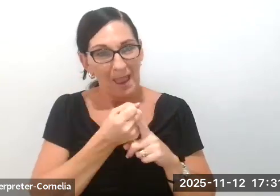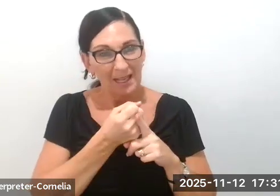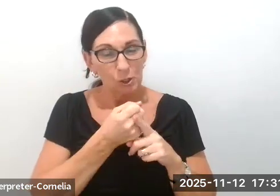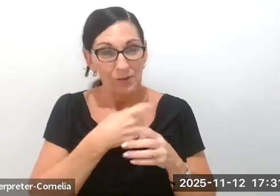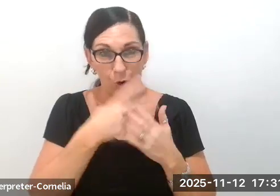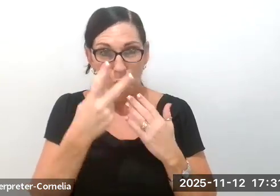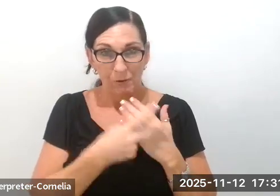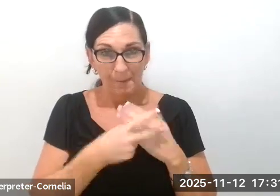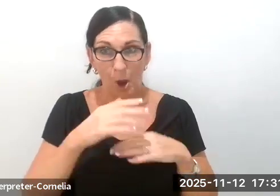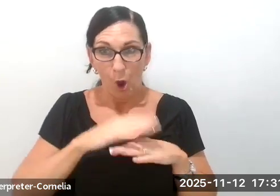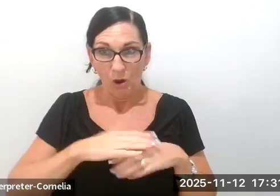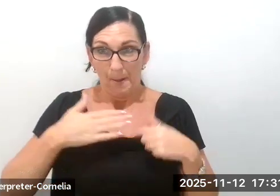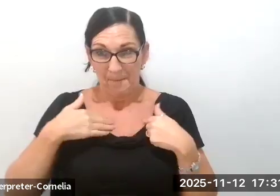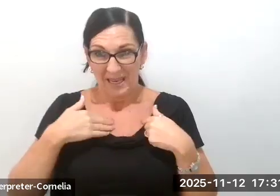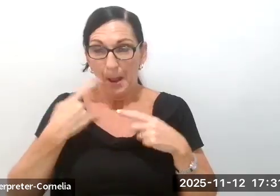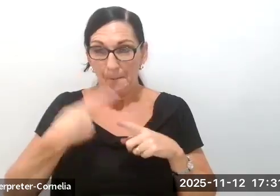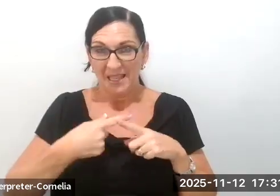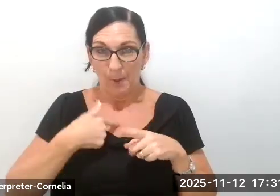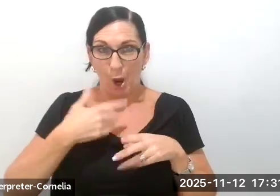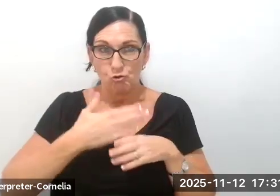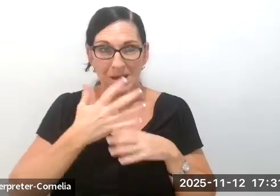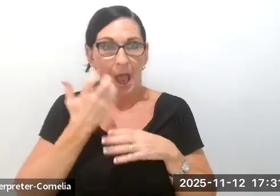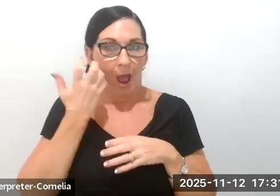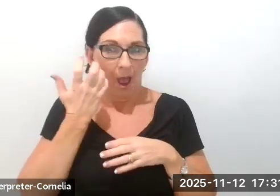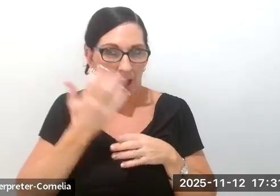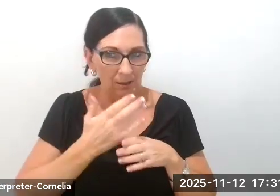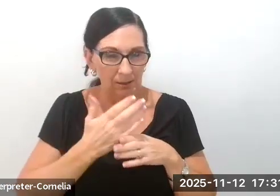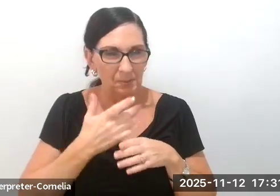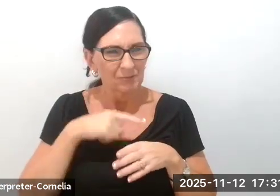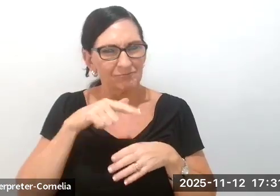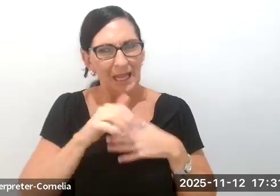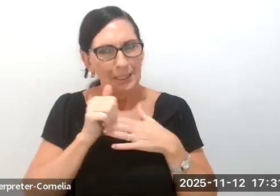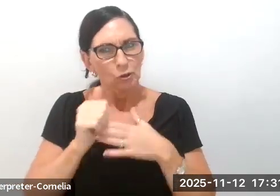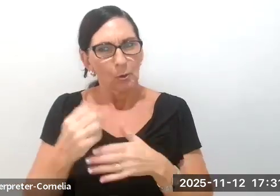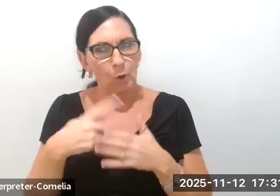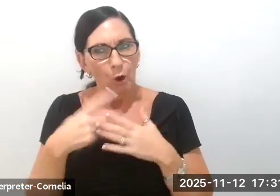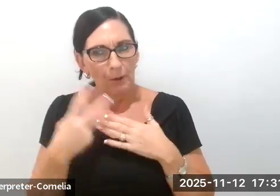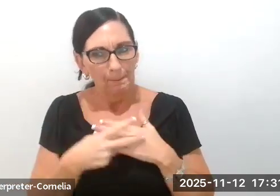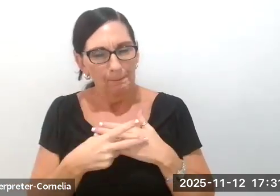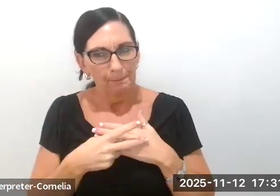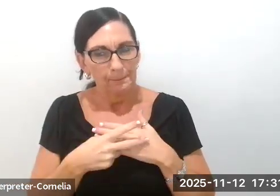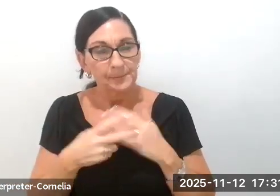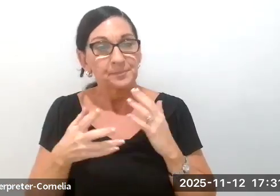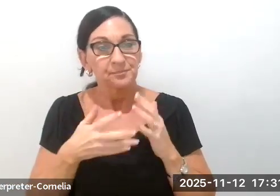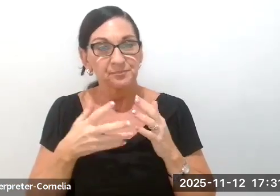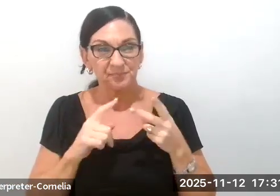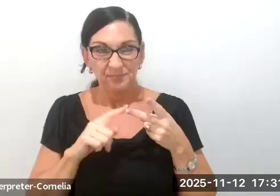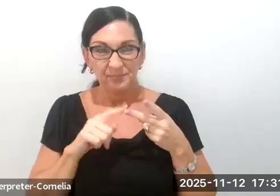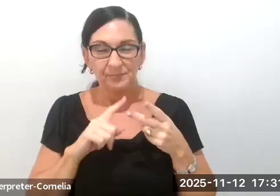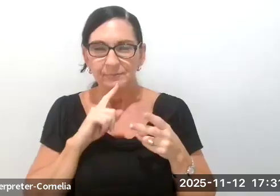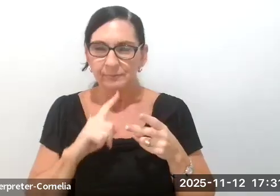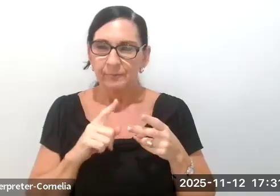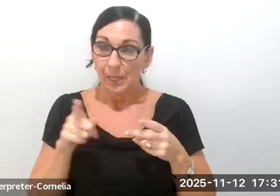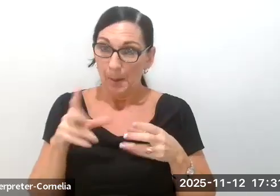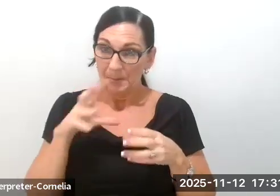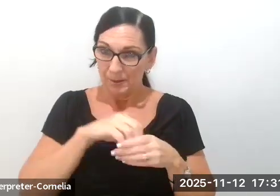you and your career, because this is a leadership program. This criterion looks at how participation in the